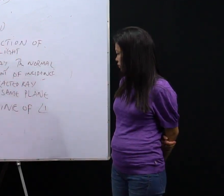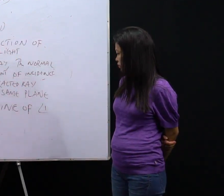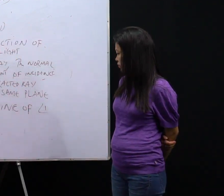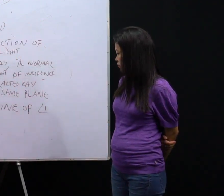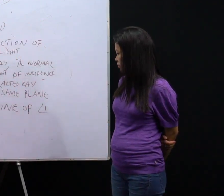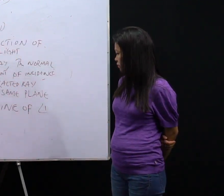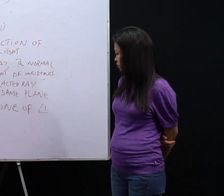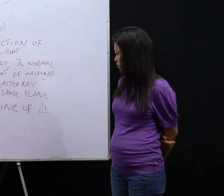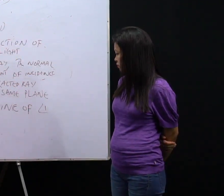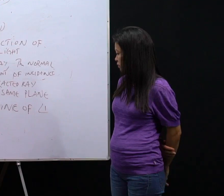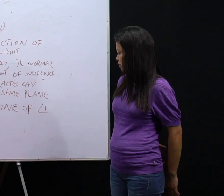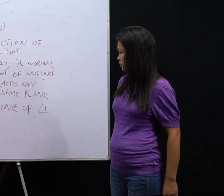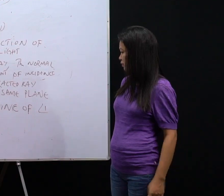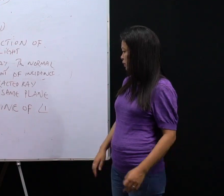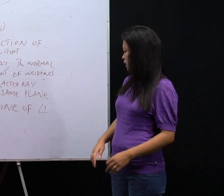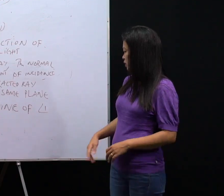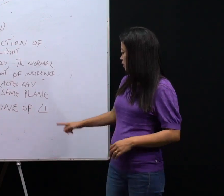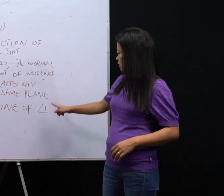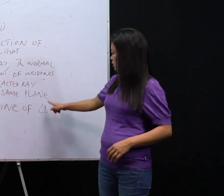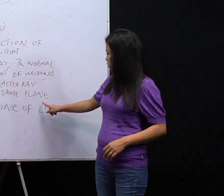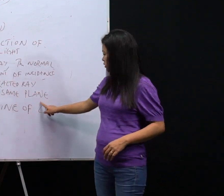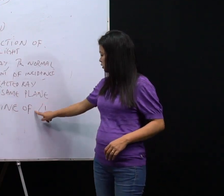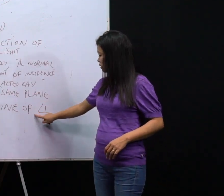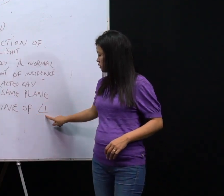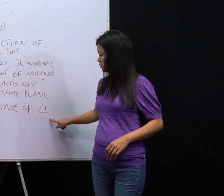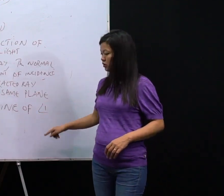the ratio of sine of angle of incident